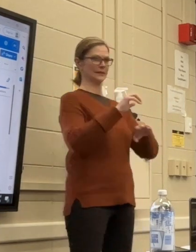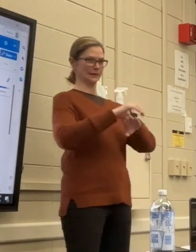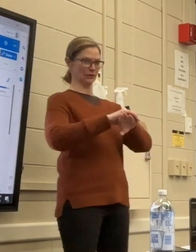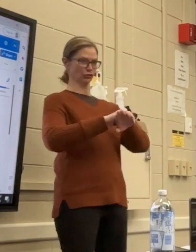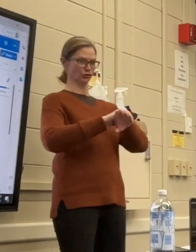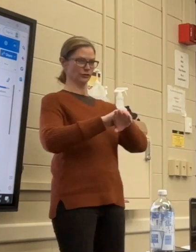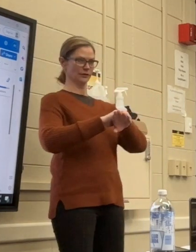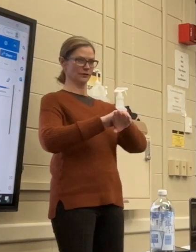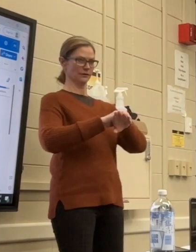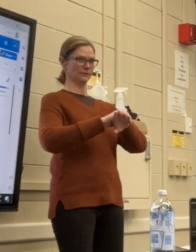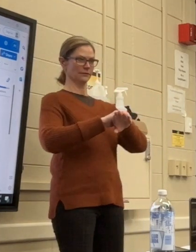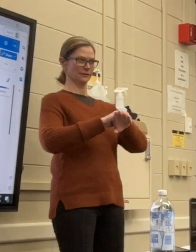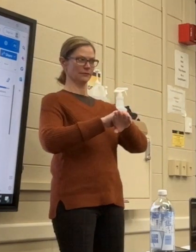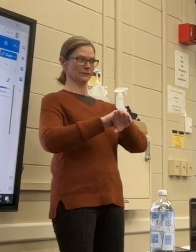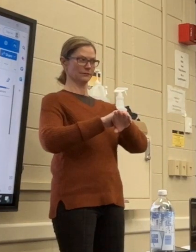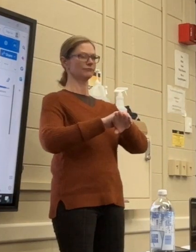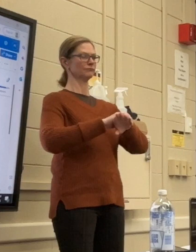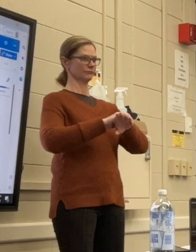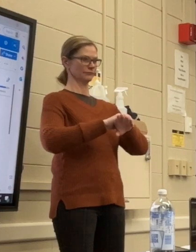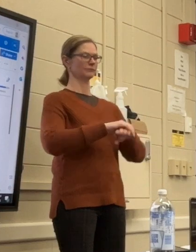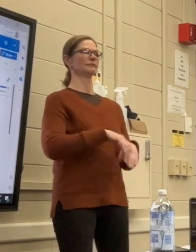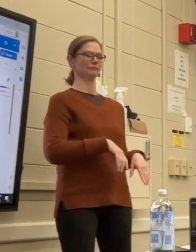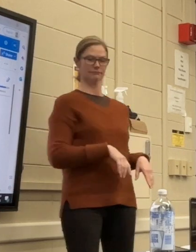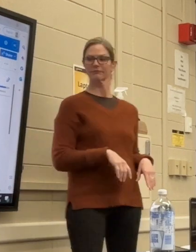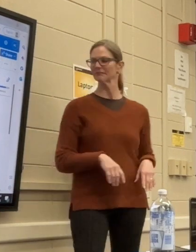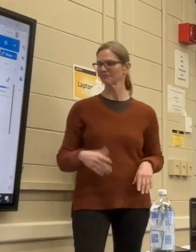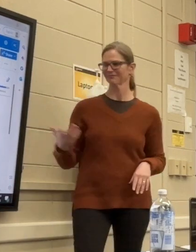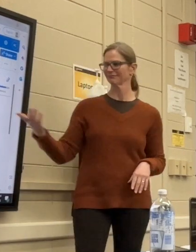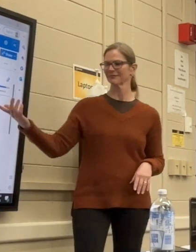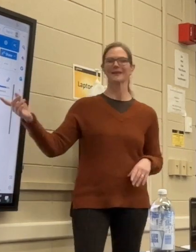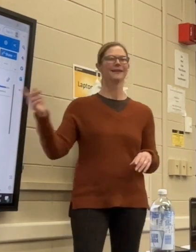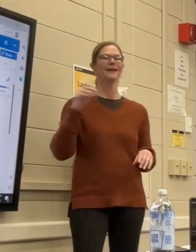So I have one form interpreting from ASL to English.